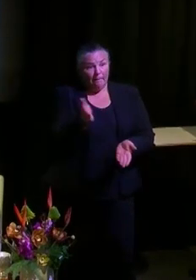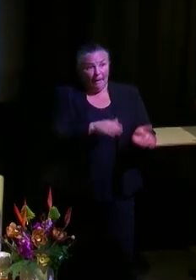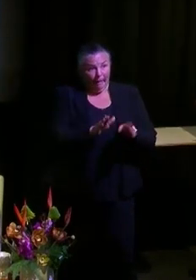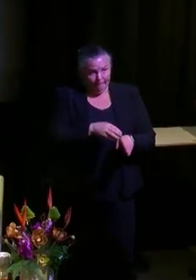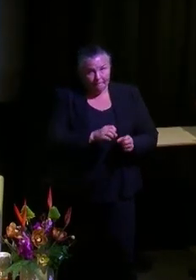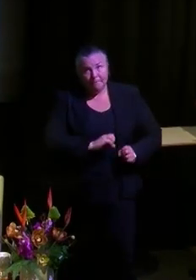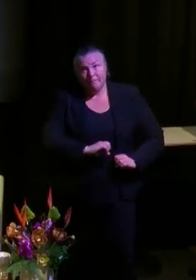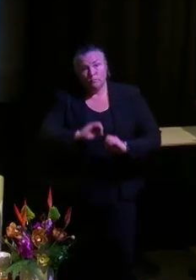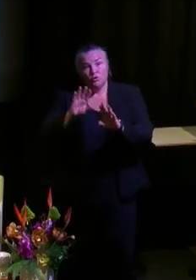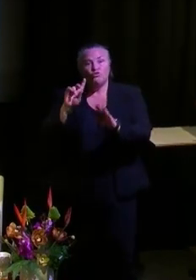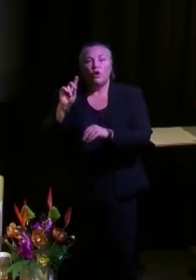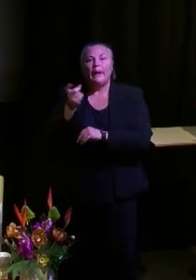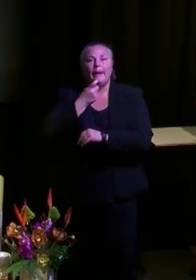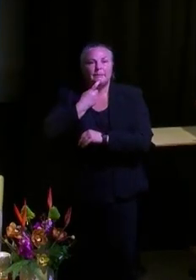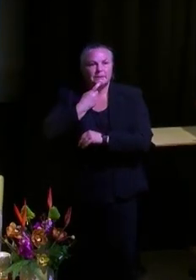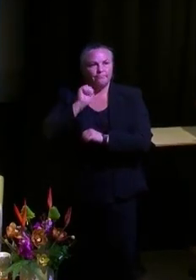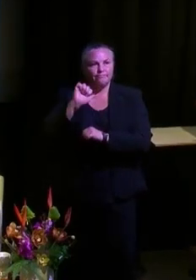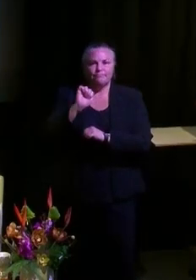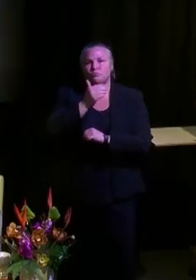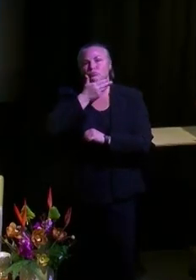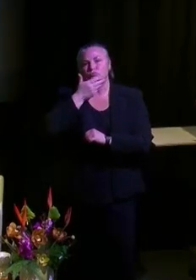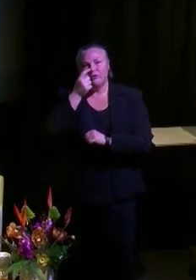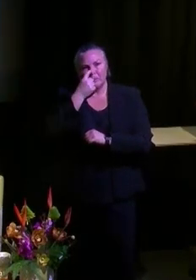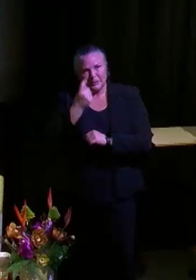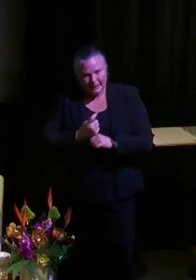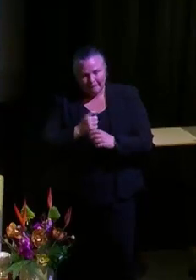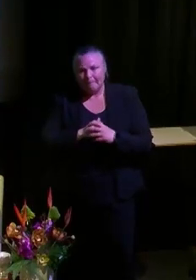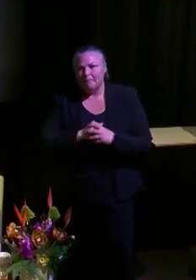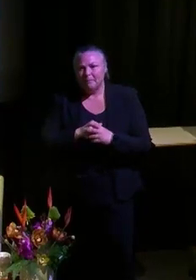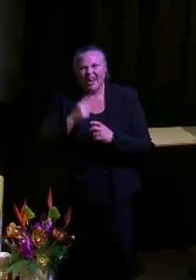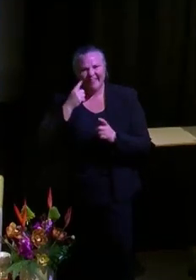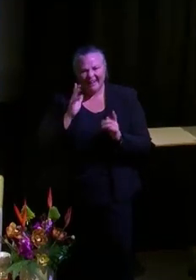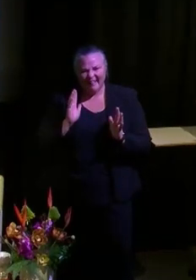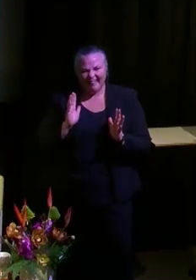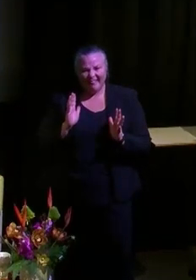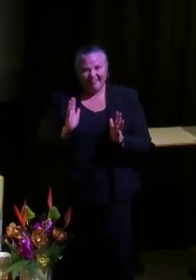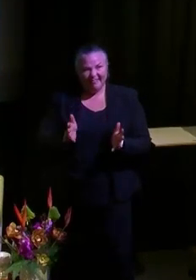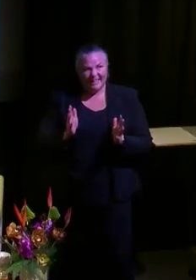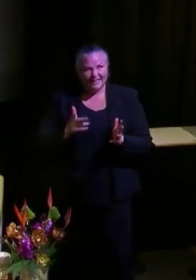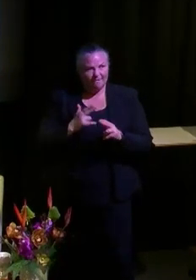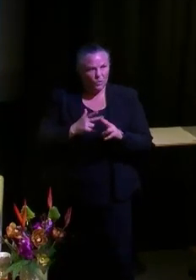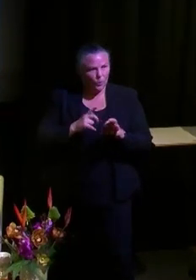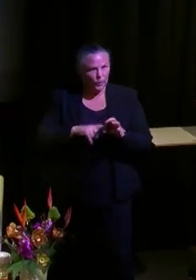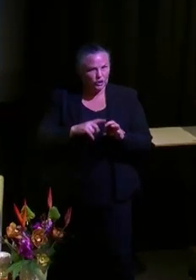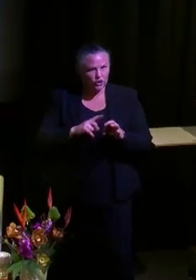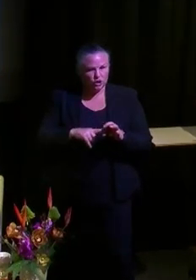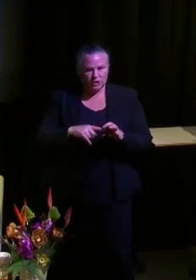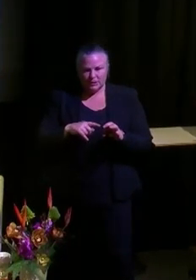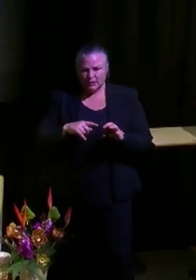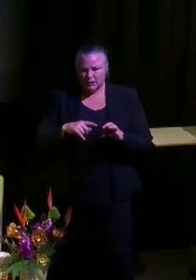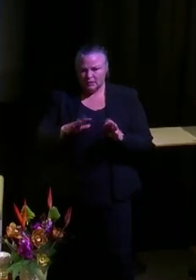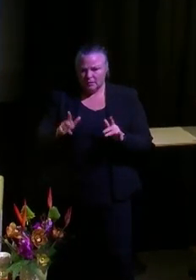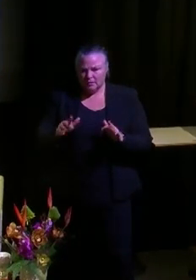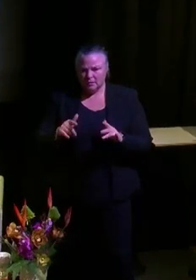to Rockhampton, their beautiful new museum. And that's all we've got scheduled at the moment. But there's a question here